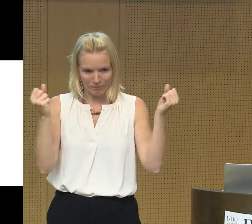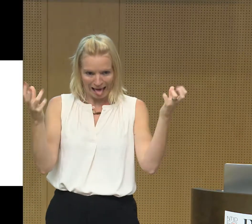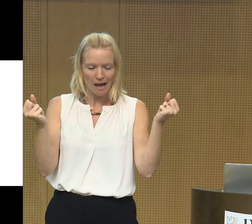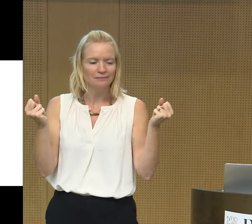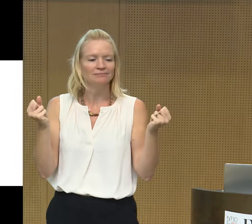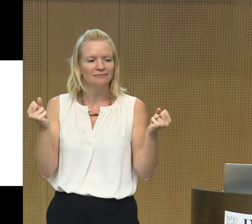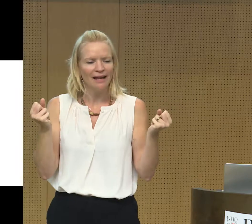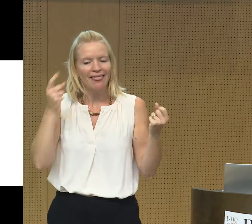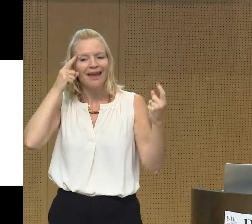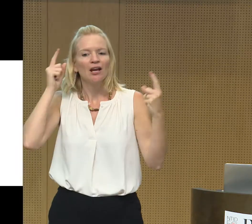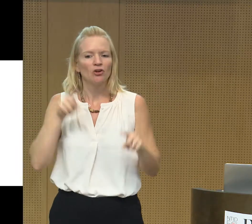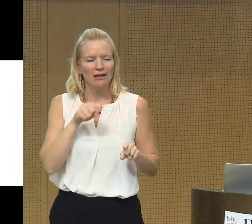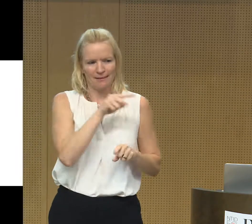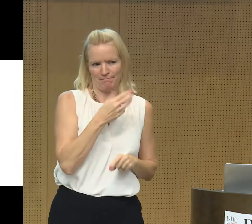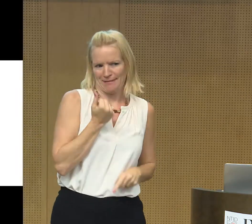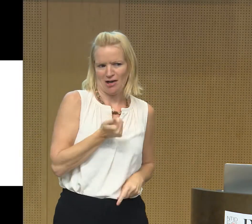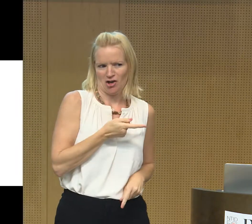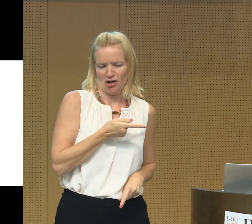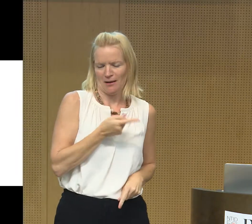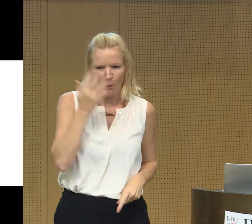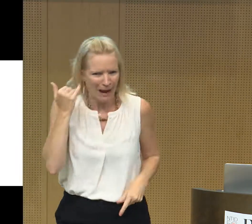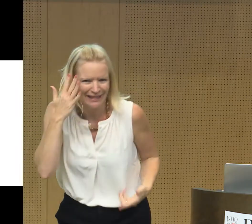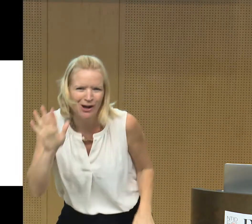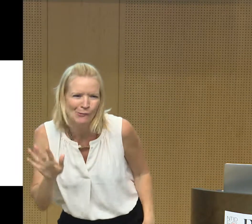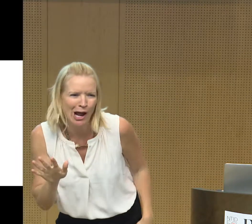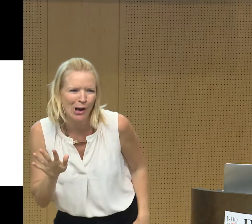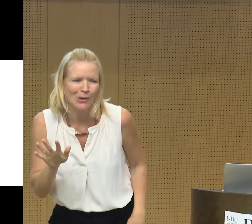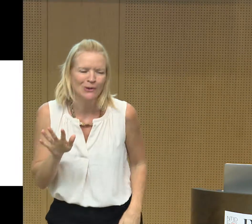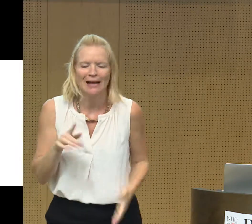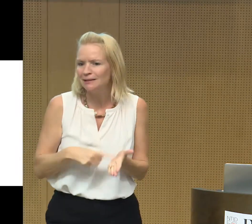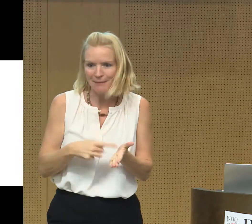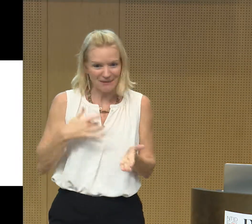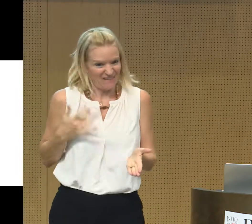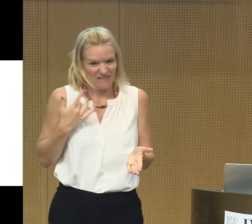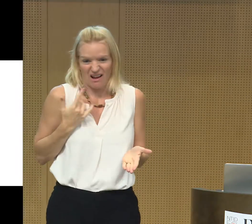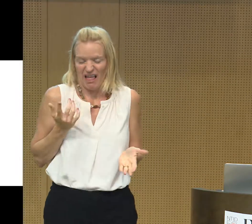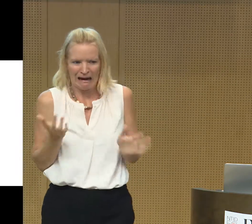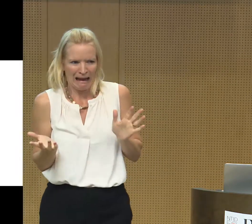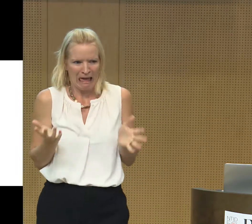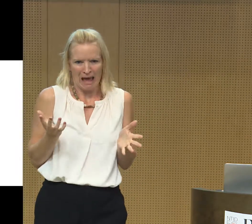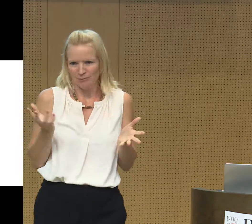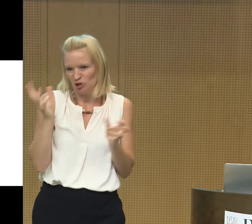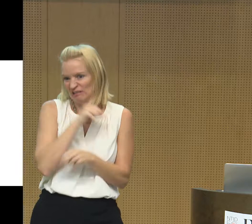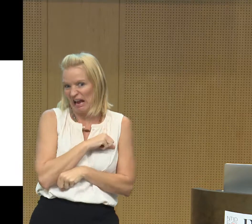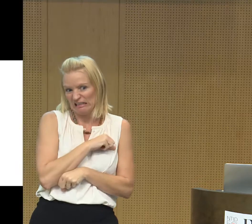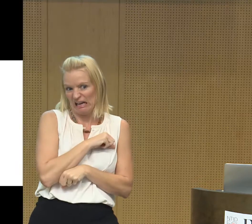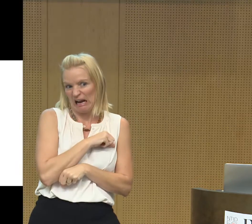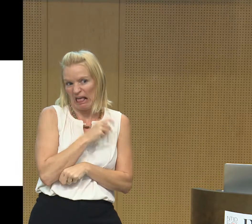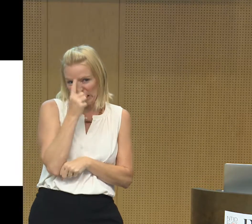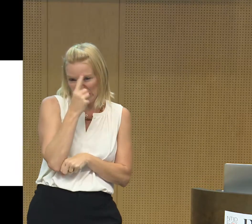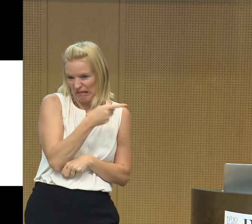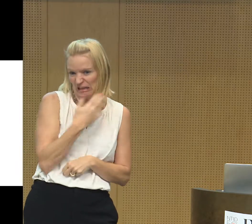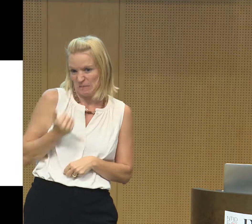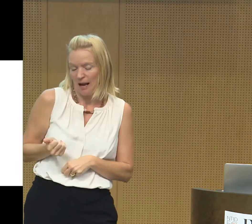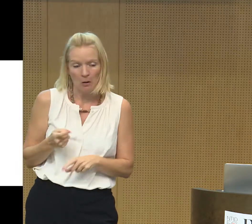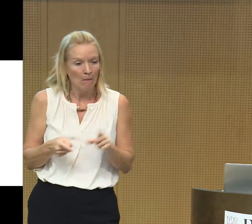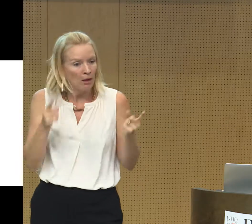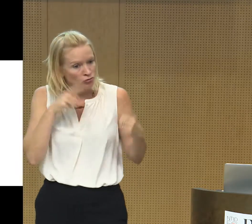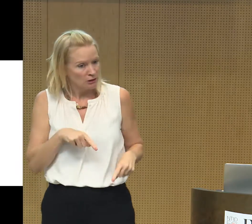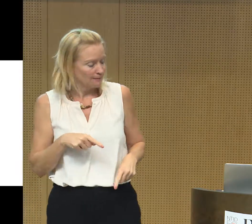they agree that the one on the left is better. And sometimes they don't know why or think they might just be guessing, but they agree that that one